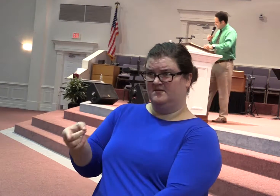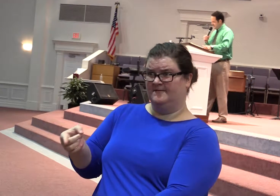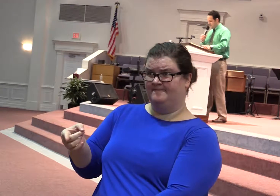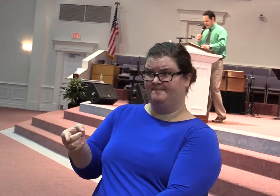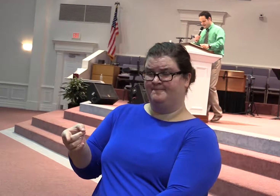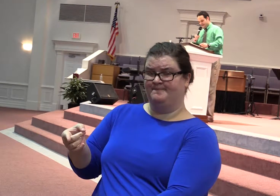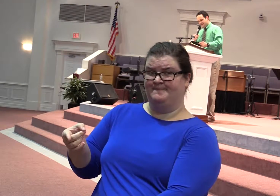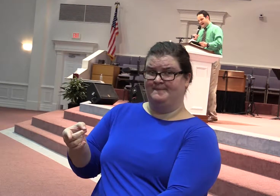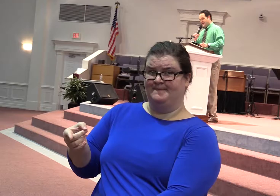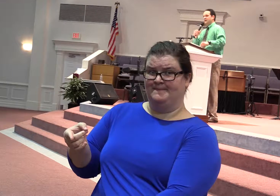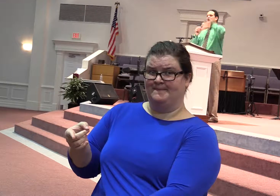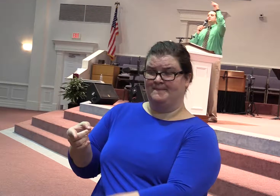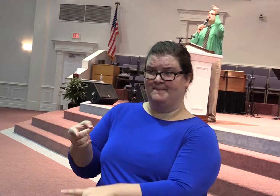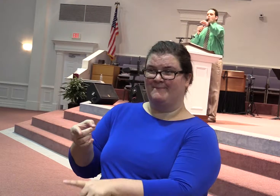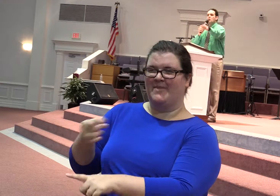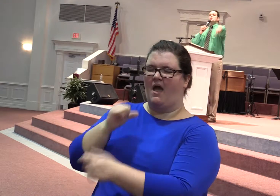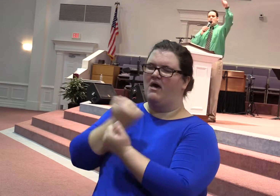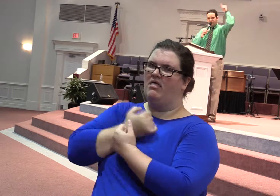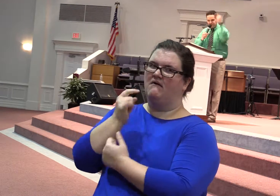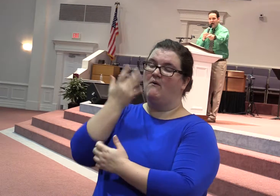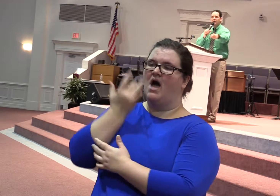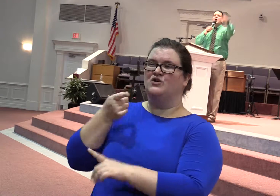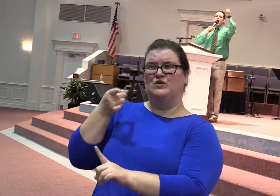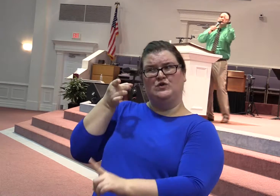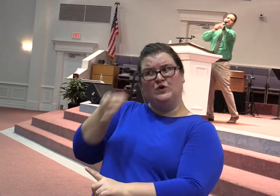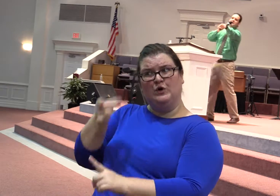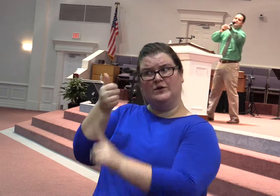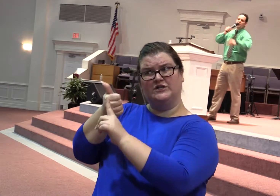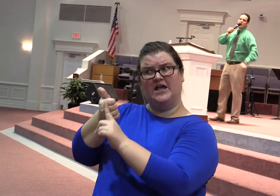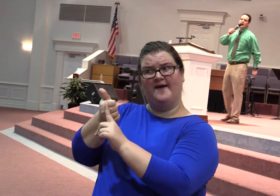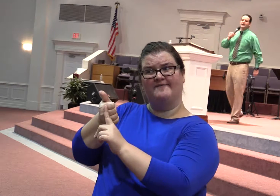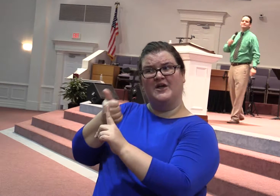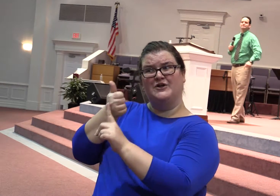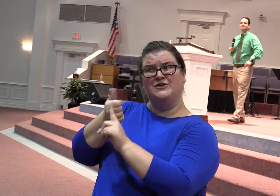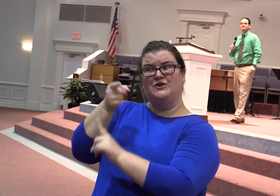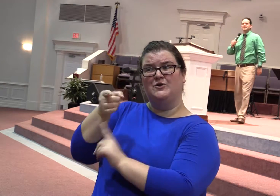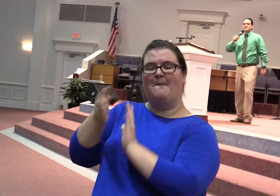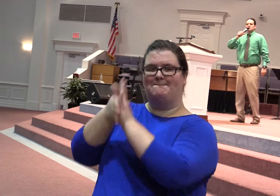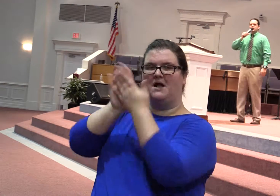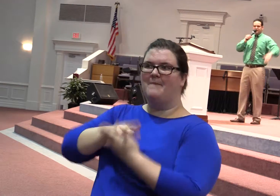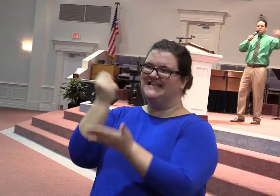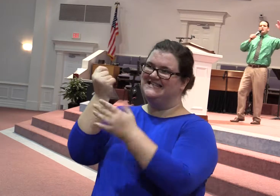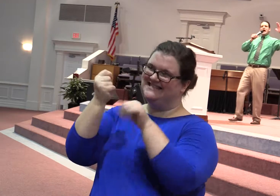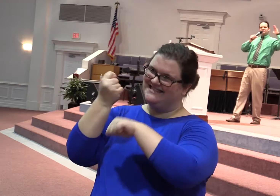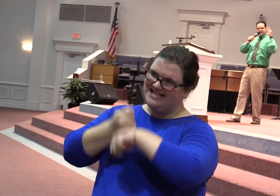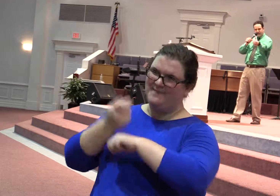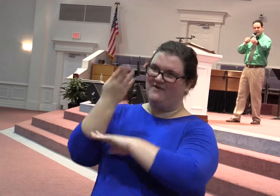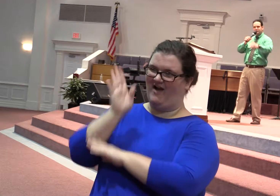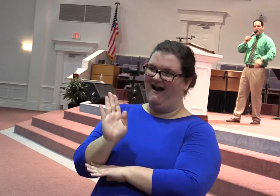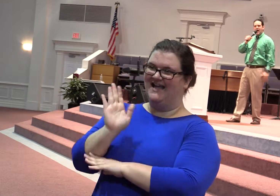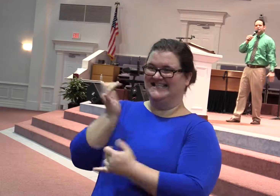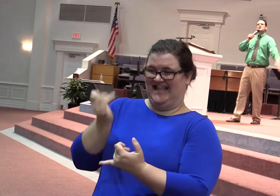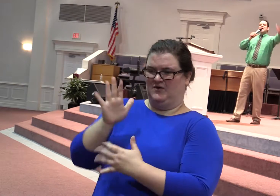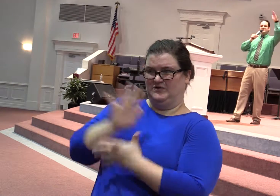Yep. Hallelujah. I love it because you, yourself, are the temple of God. Right. Amen. This is where God's